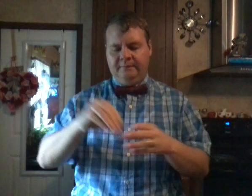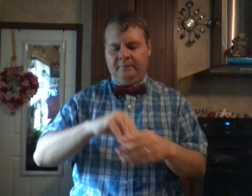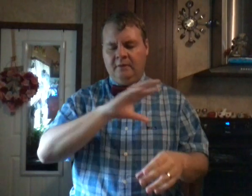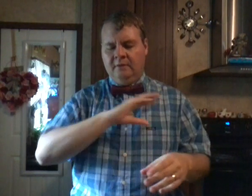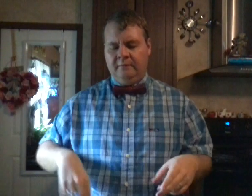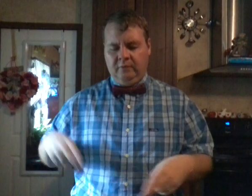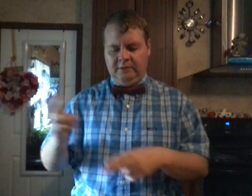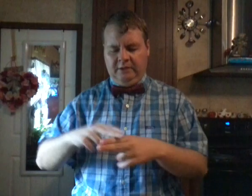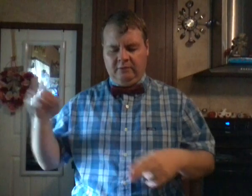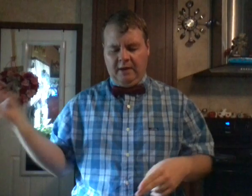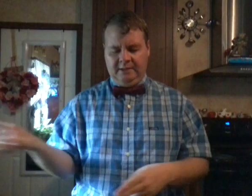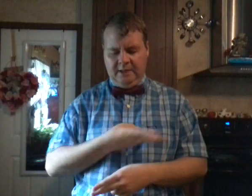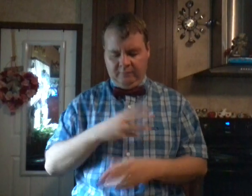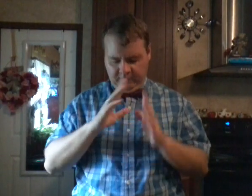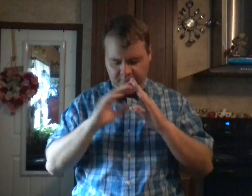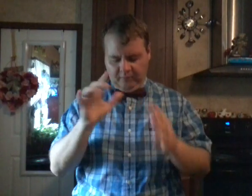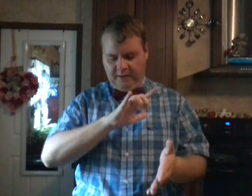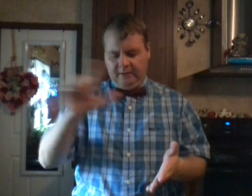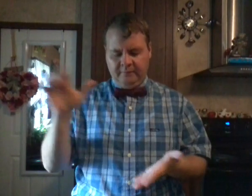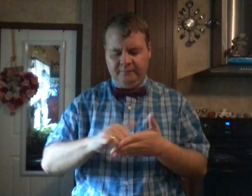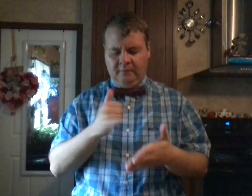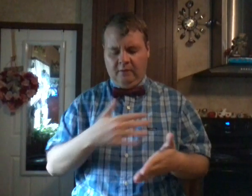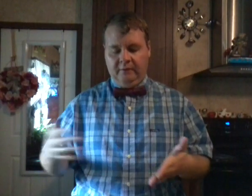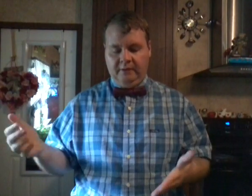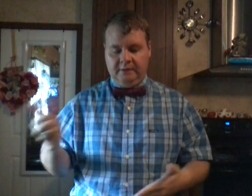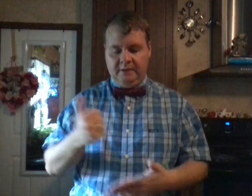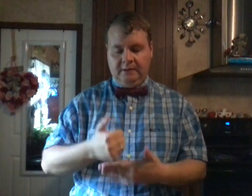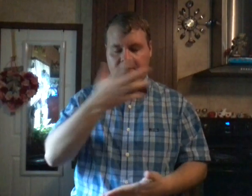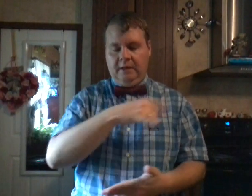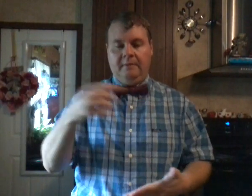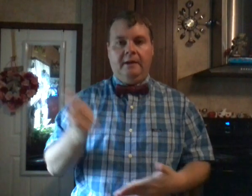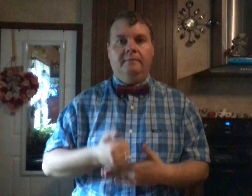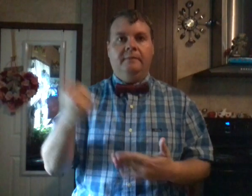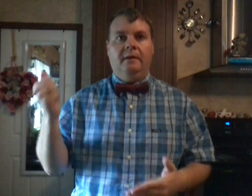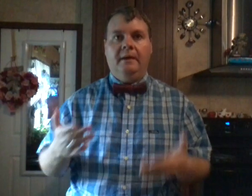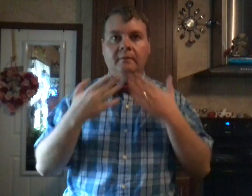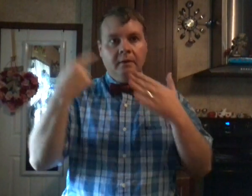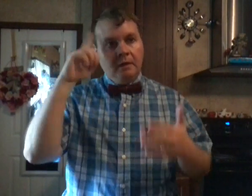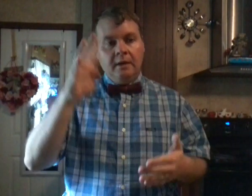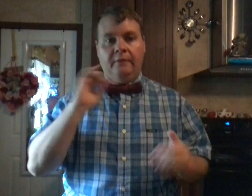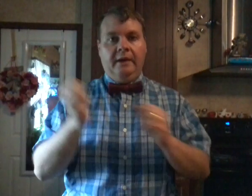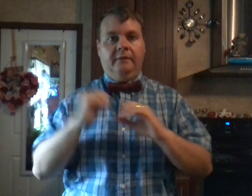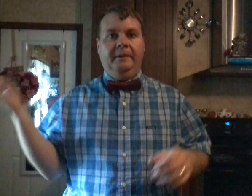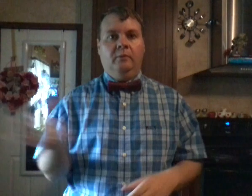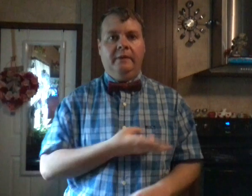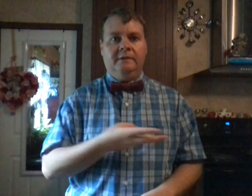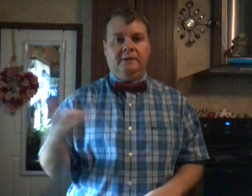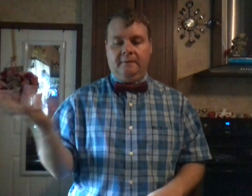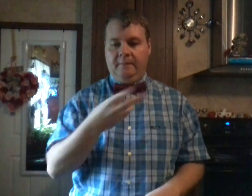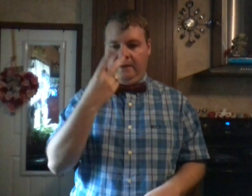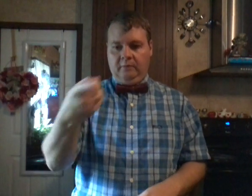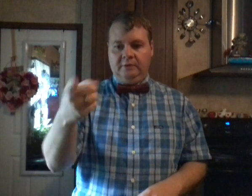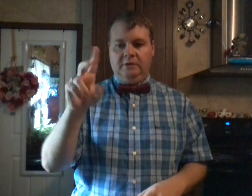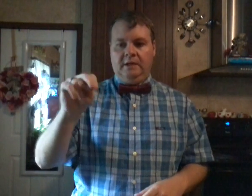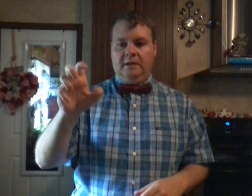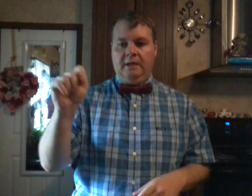lord it's in christ's name we pray all these things amen and amen and thank you for being with us and we'll see you